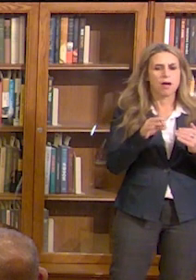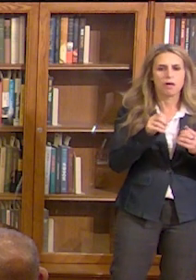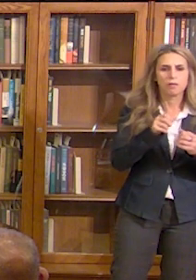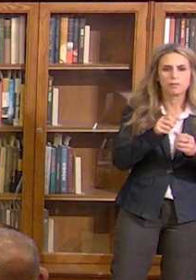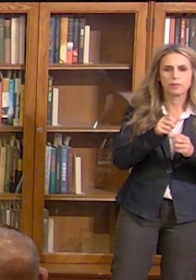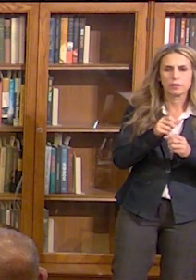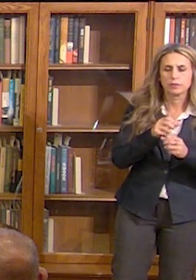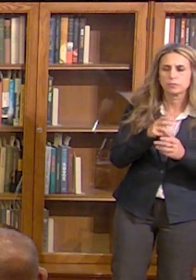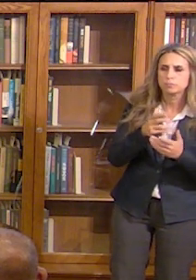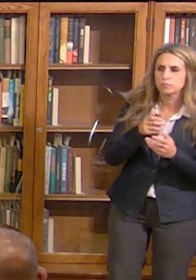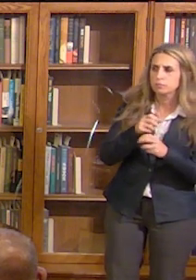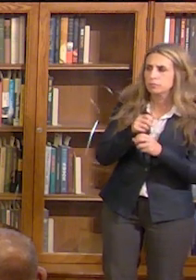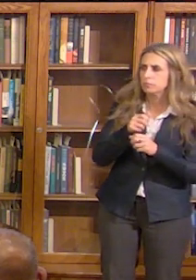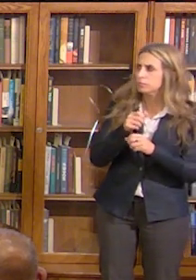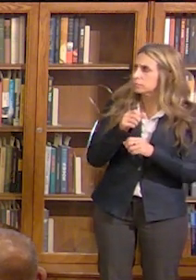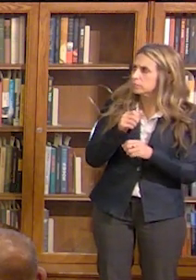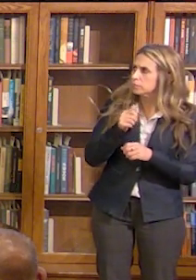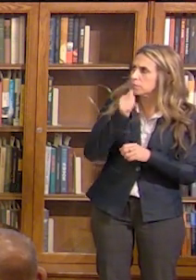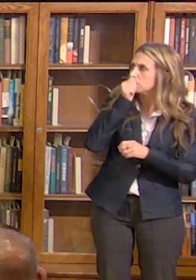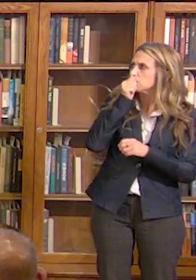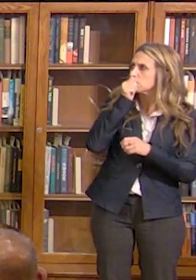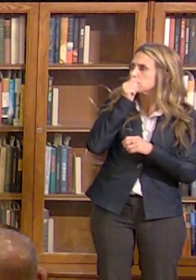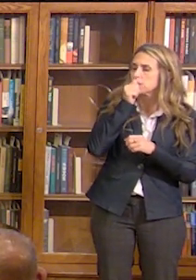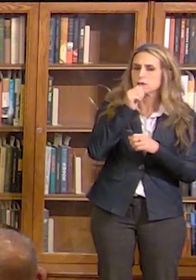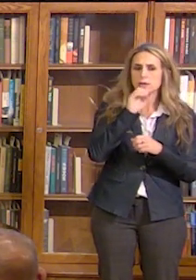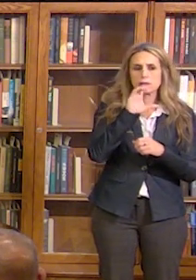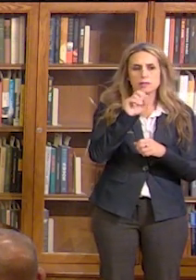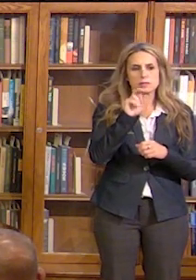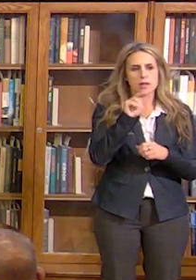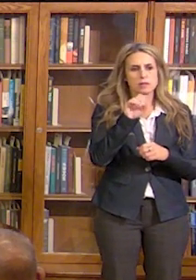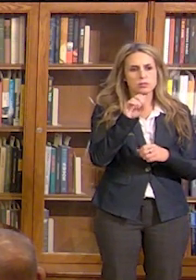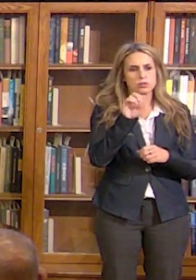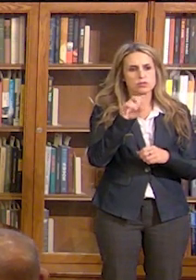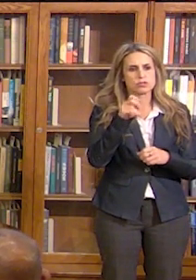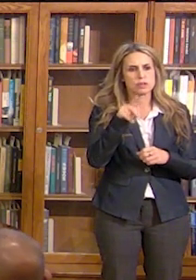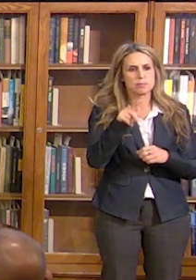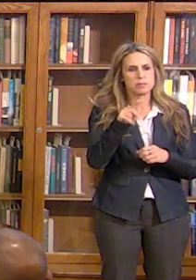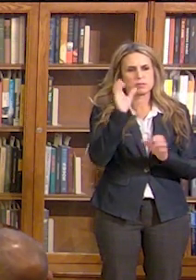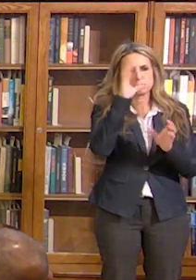is unusual do your students talk about